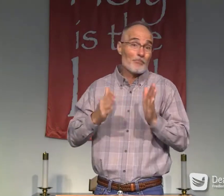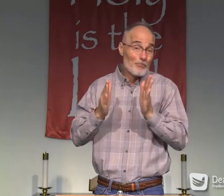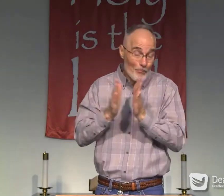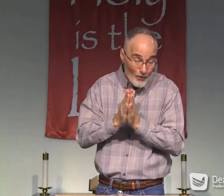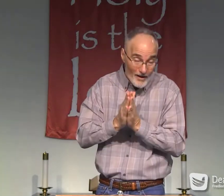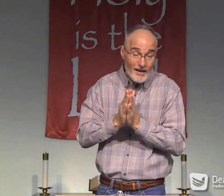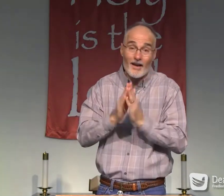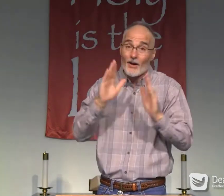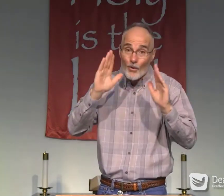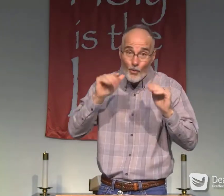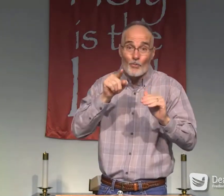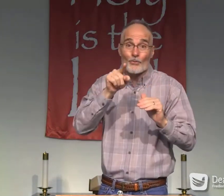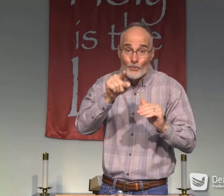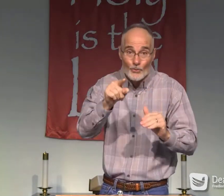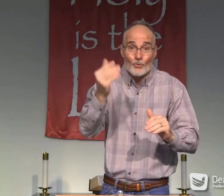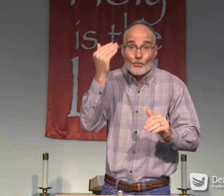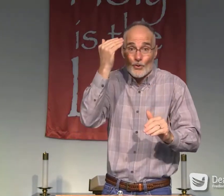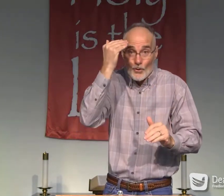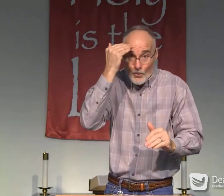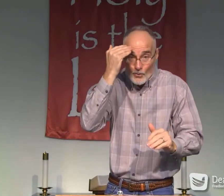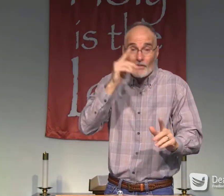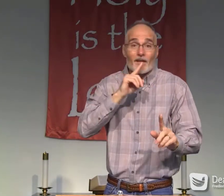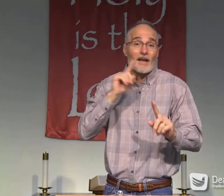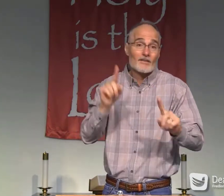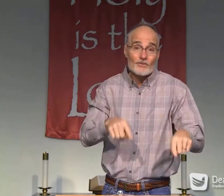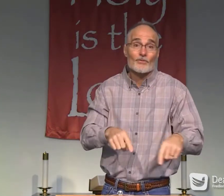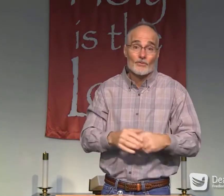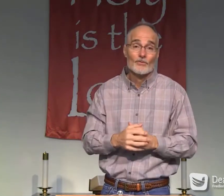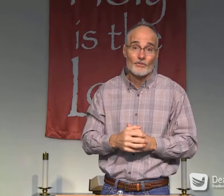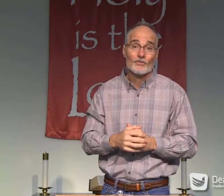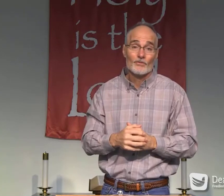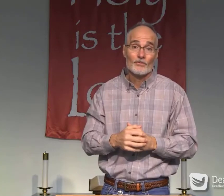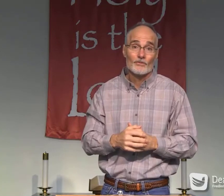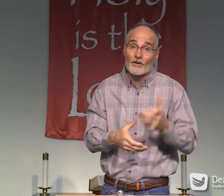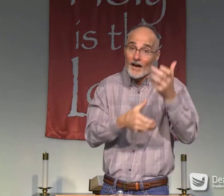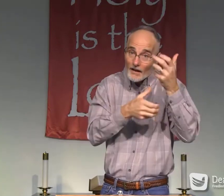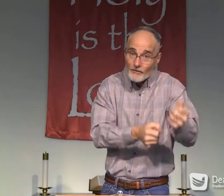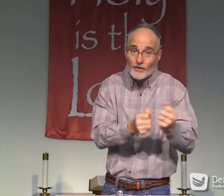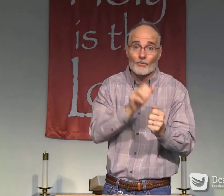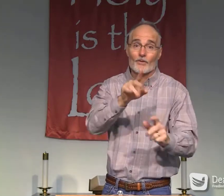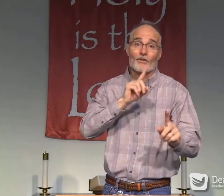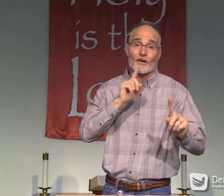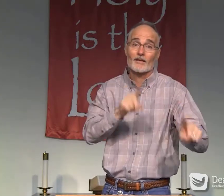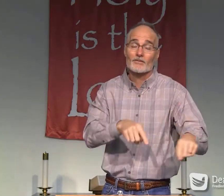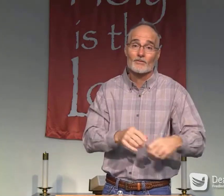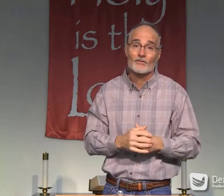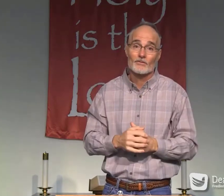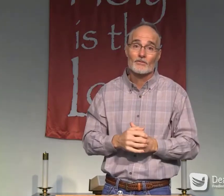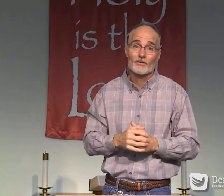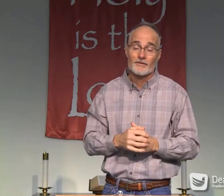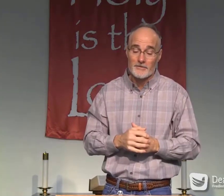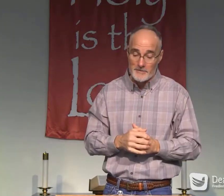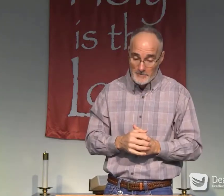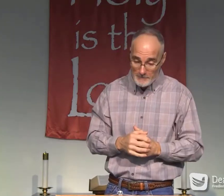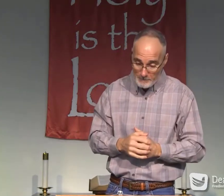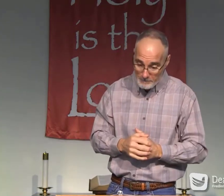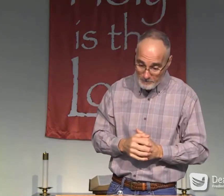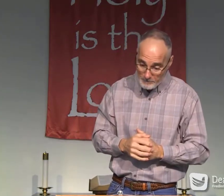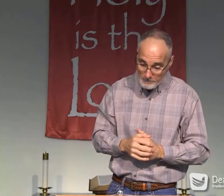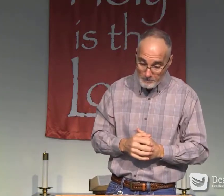hell? And I pray and I hope that you already know the answer. I hope that you're confident with your